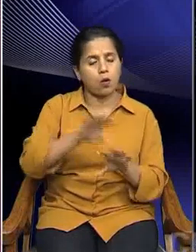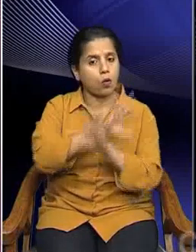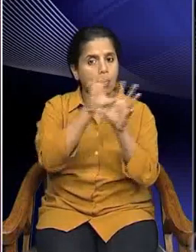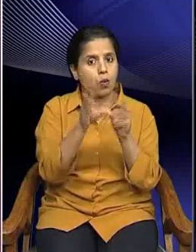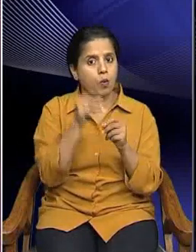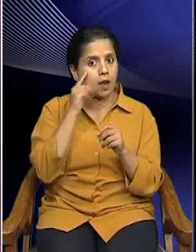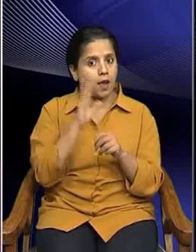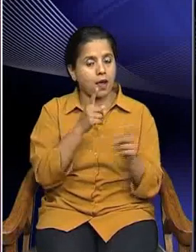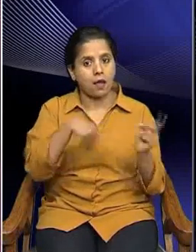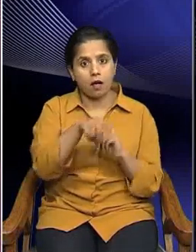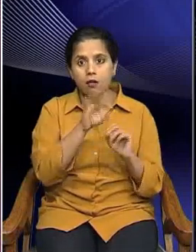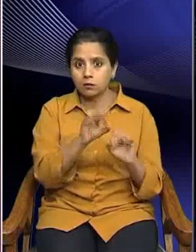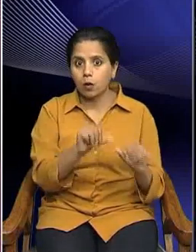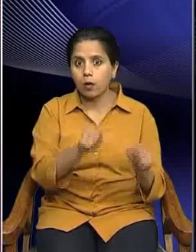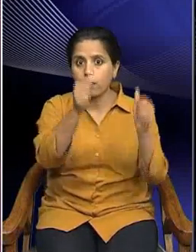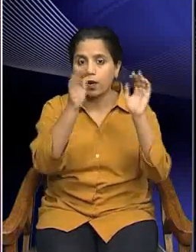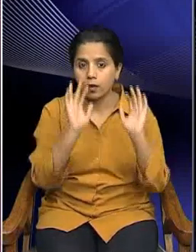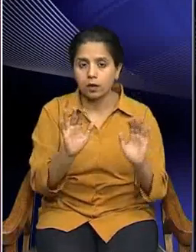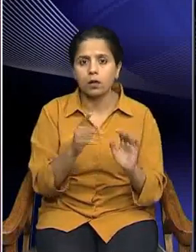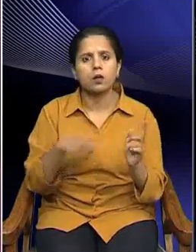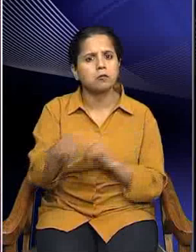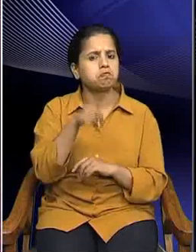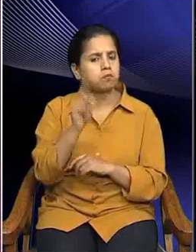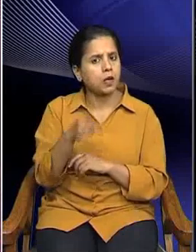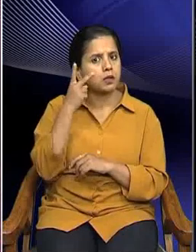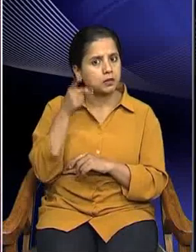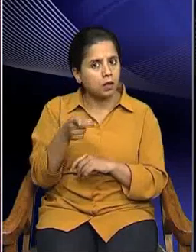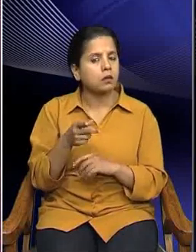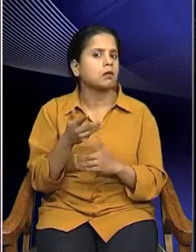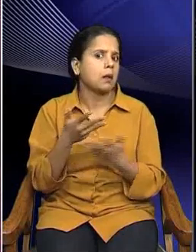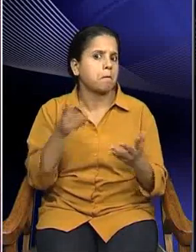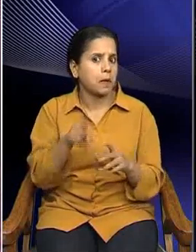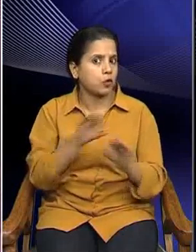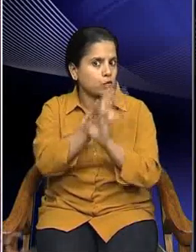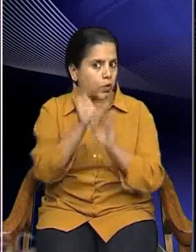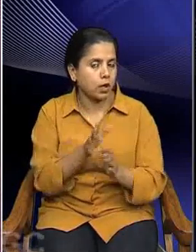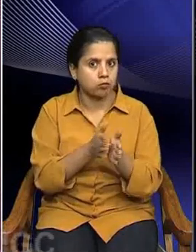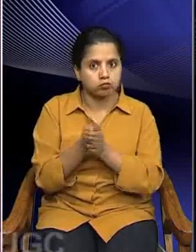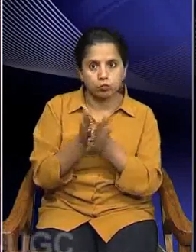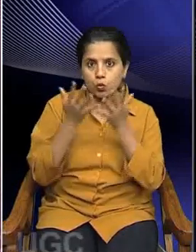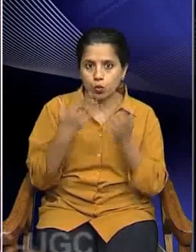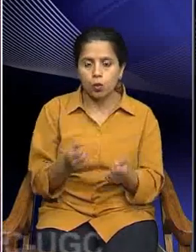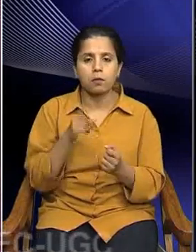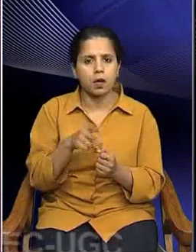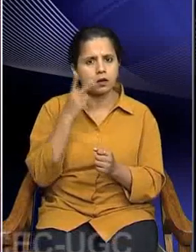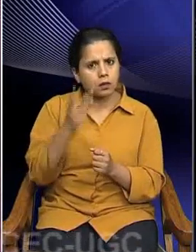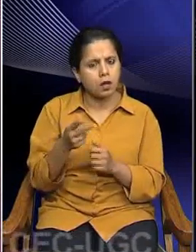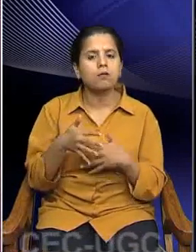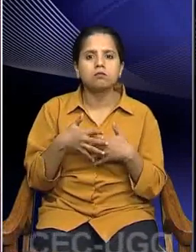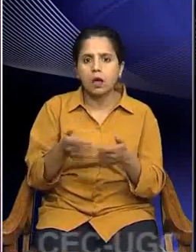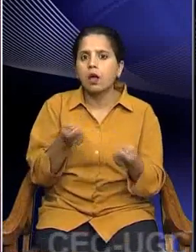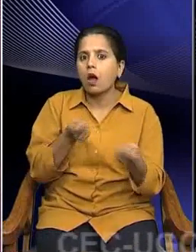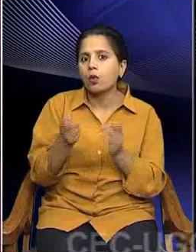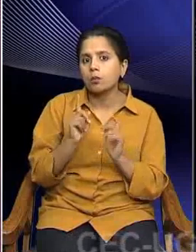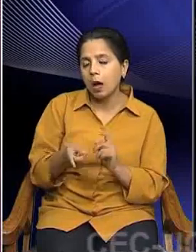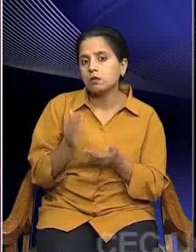three conditions met, which is they should be ready, they should be willing and able to regulate fertility. If all